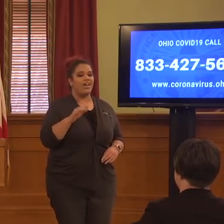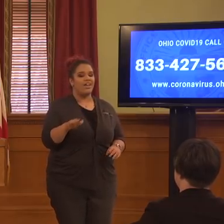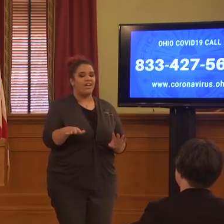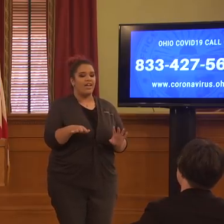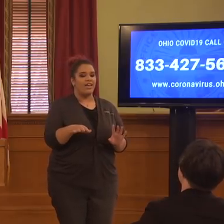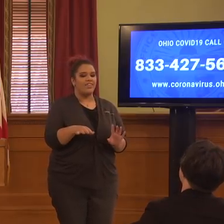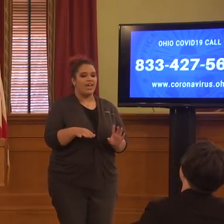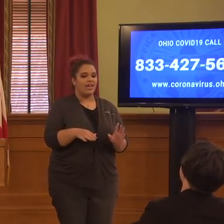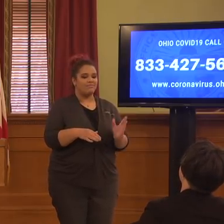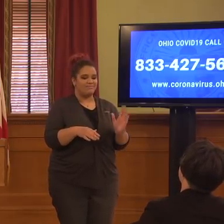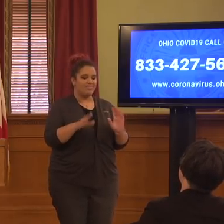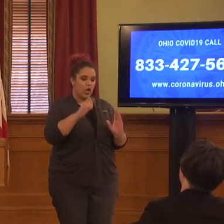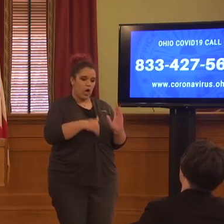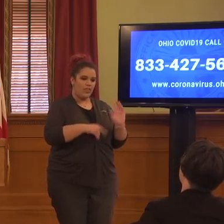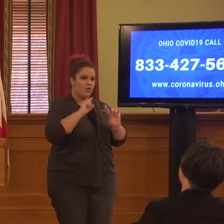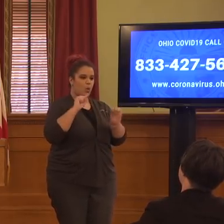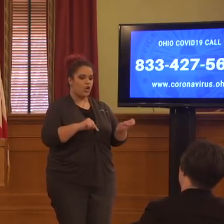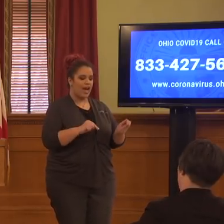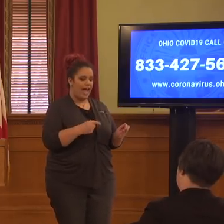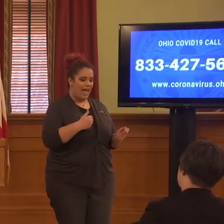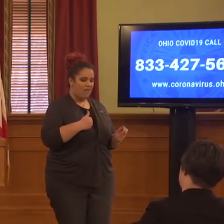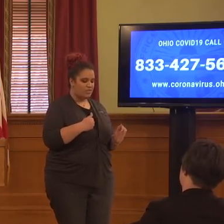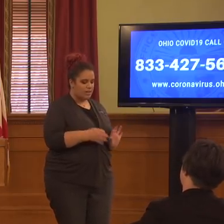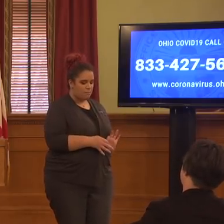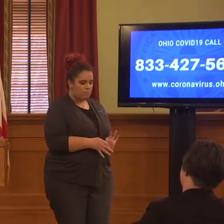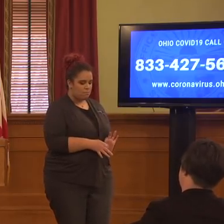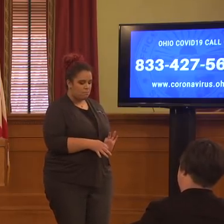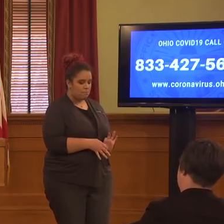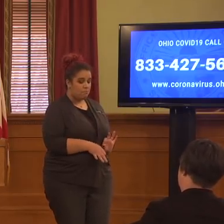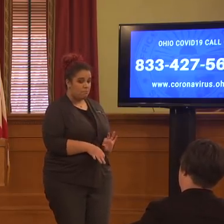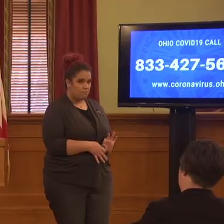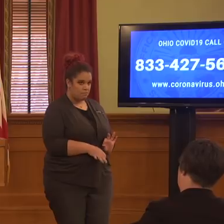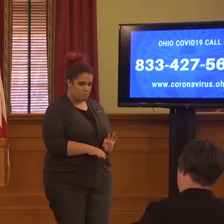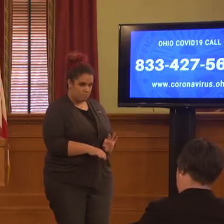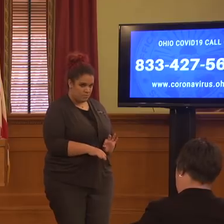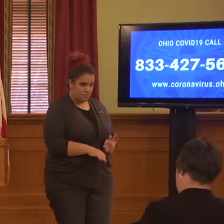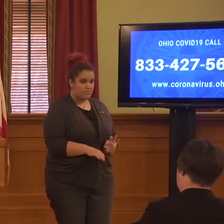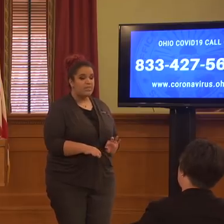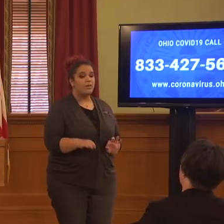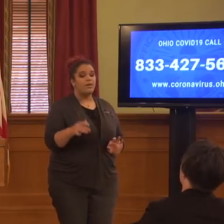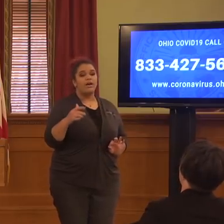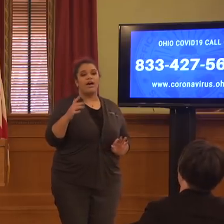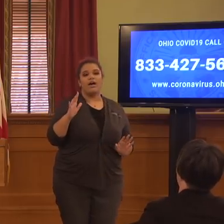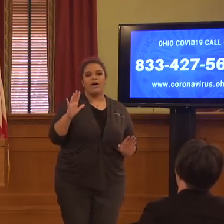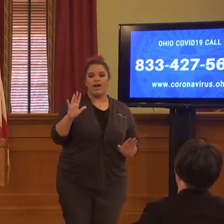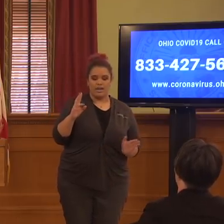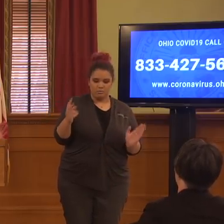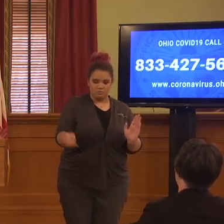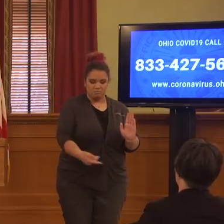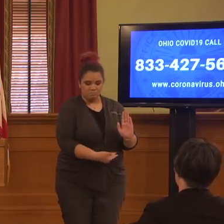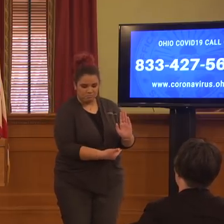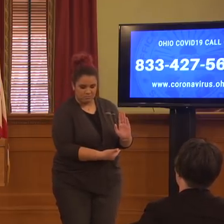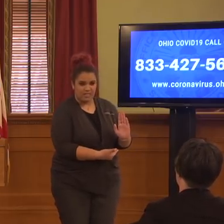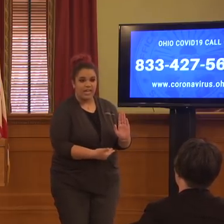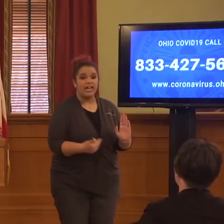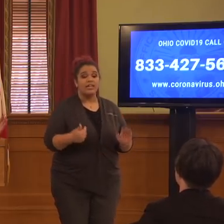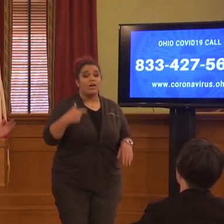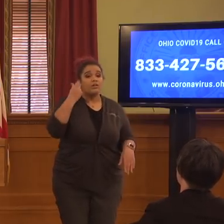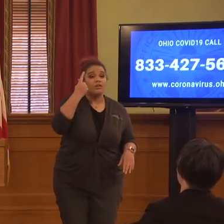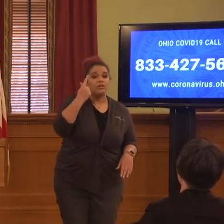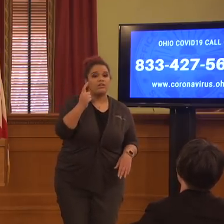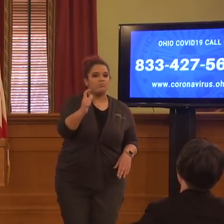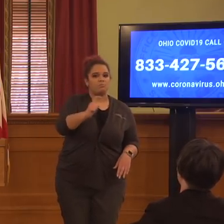order, but I will say this. There are not police going around doing something. A colleague, I worked